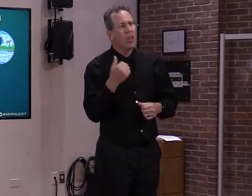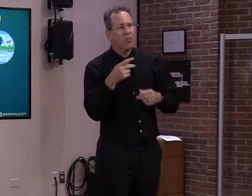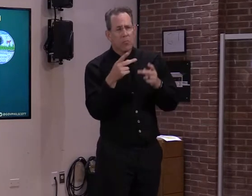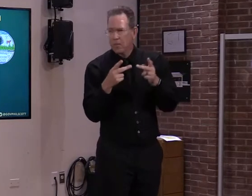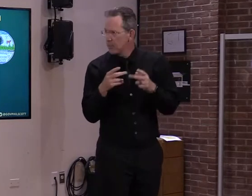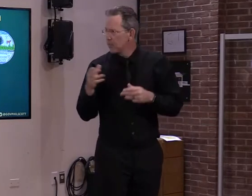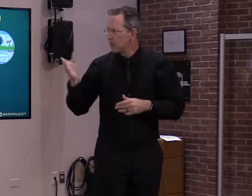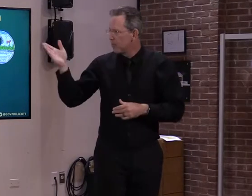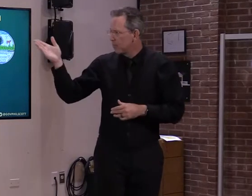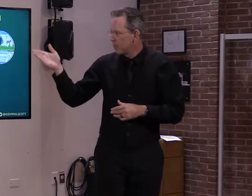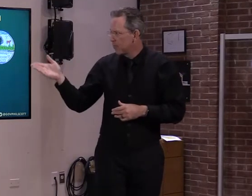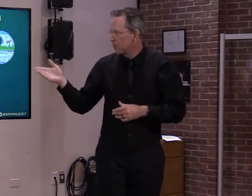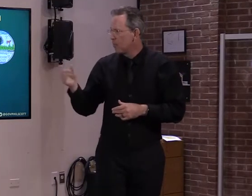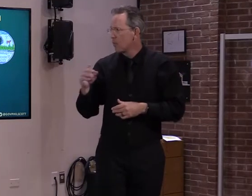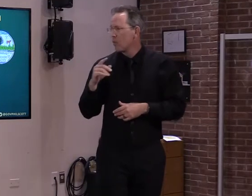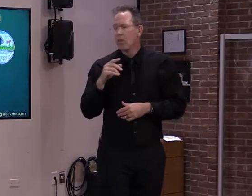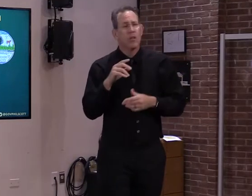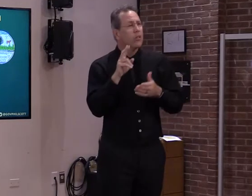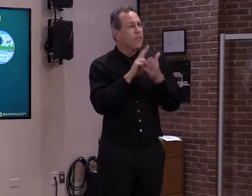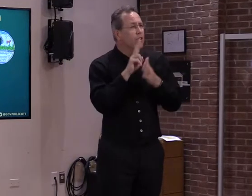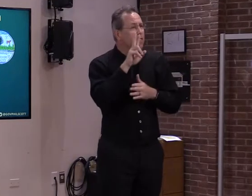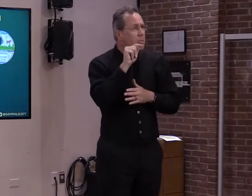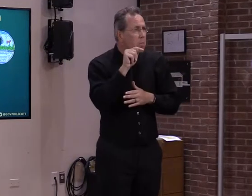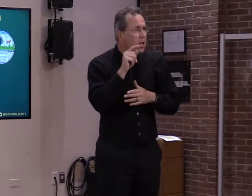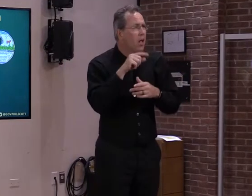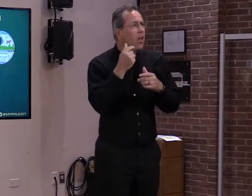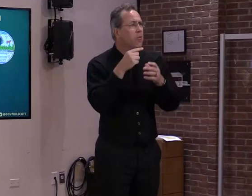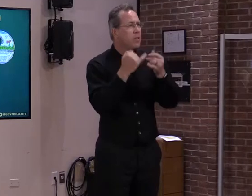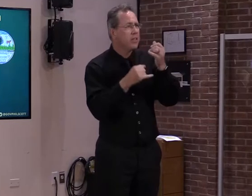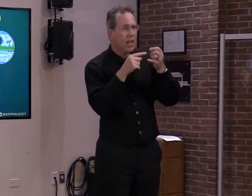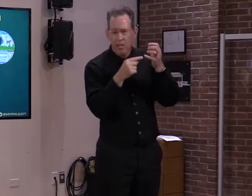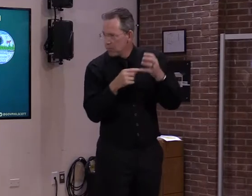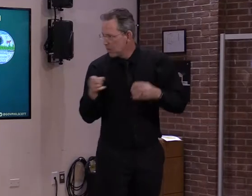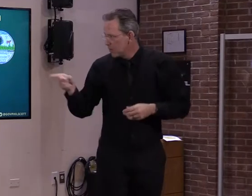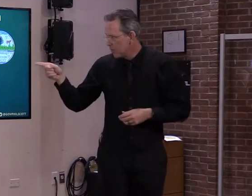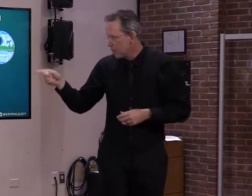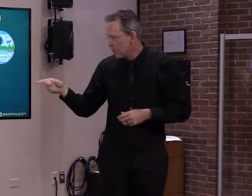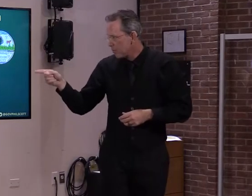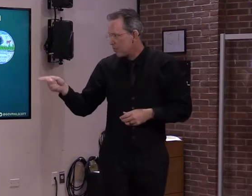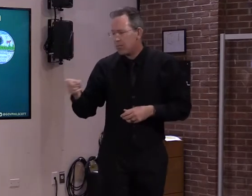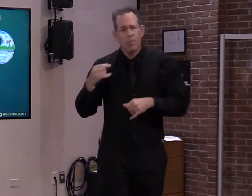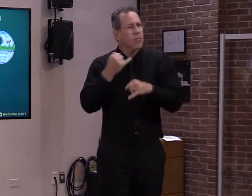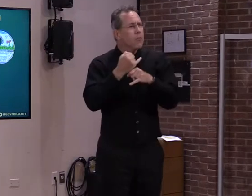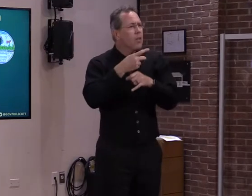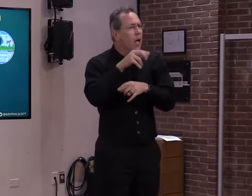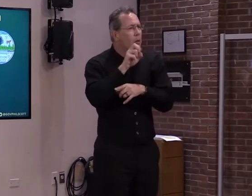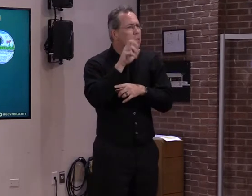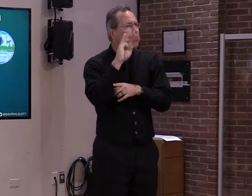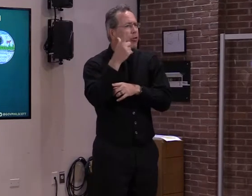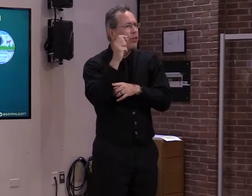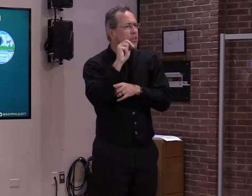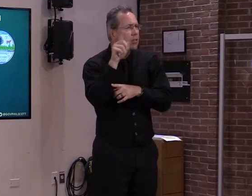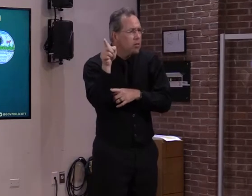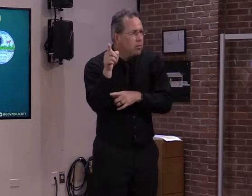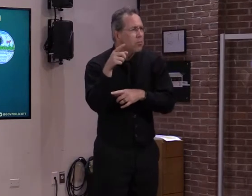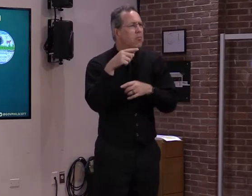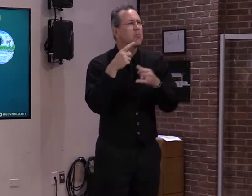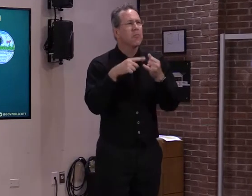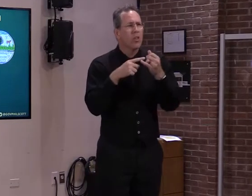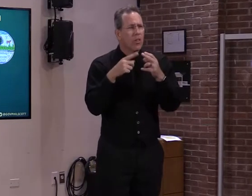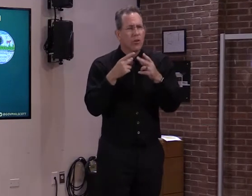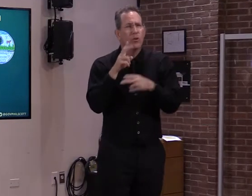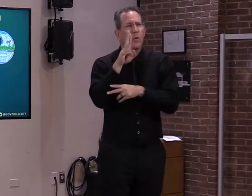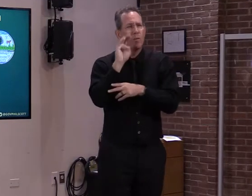their Express Care, Town and Country Estates in St. Albans, the University of Vermont Medical Center at their pharmacy